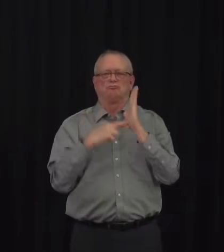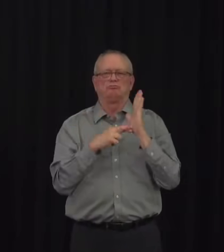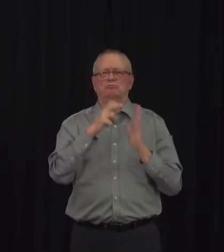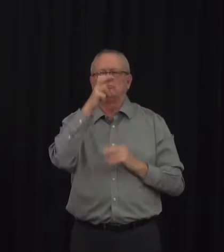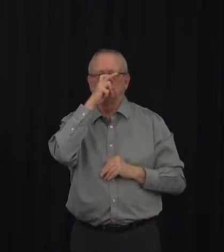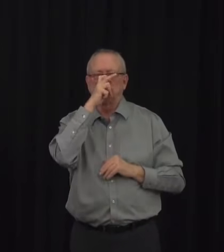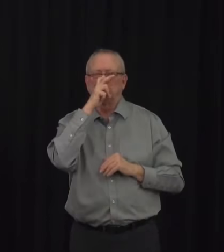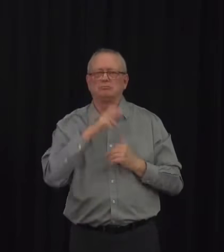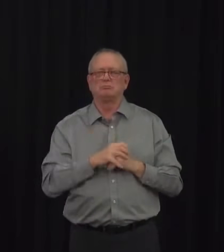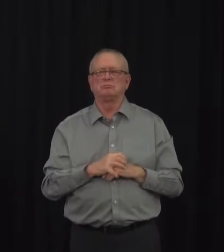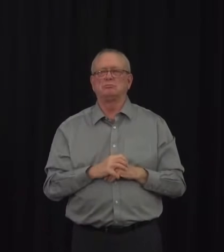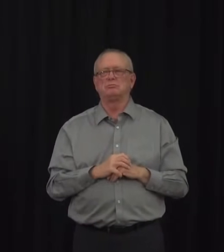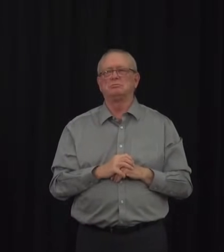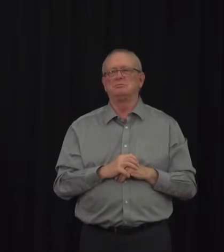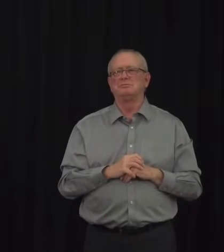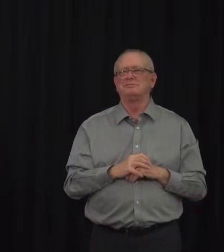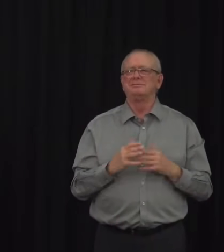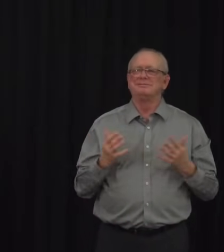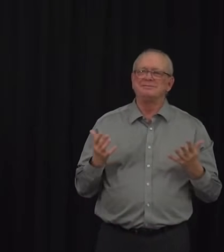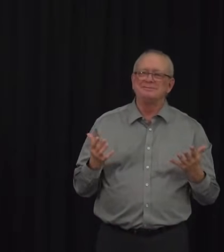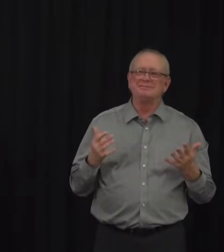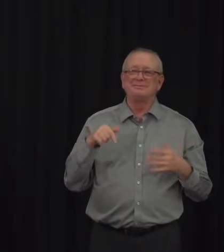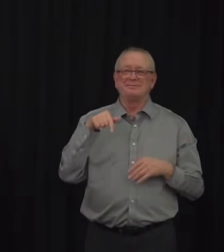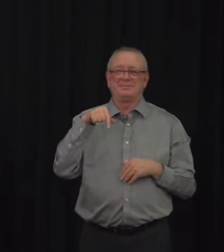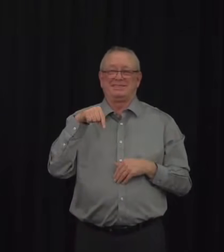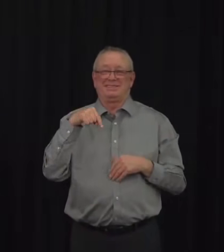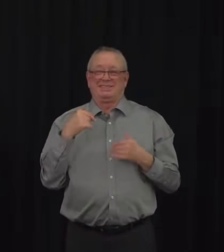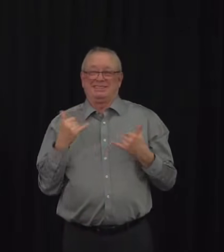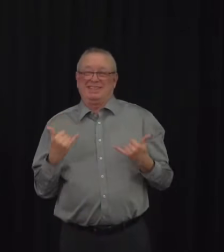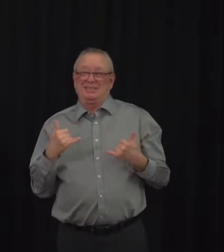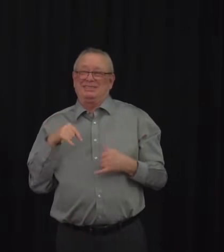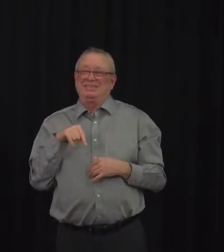of those. Of course, right now, we are in a difficult